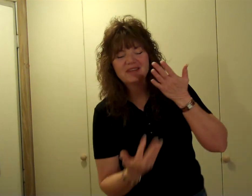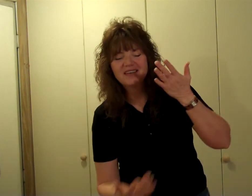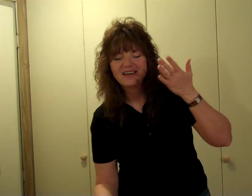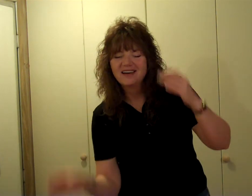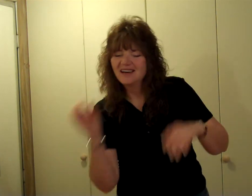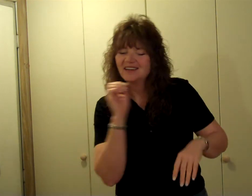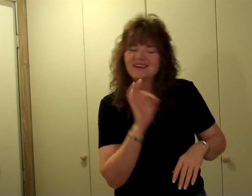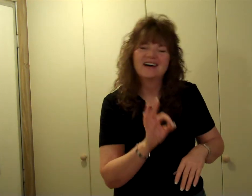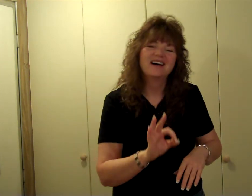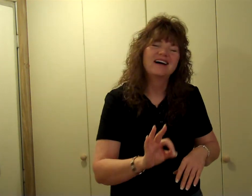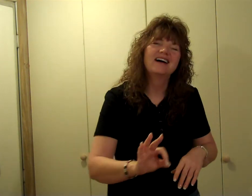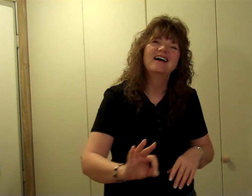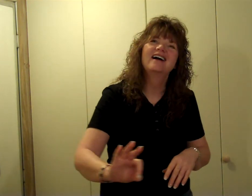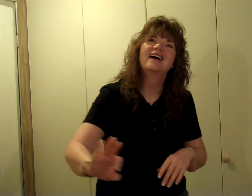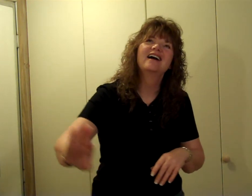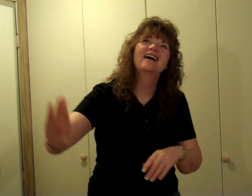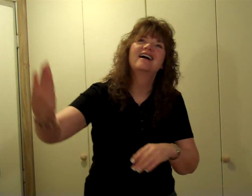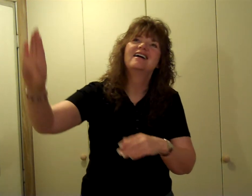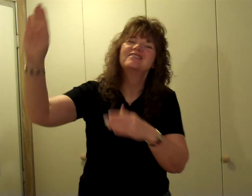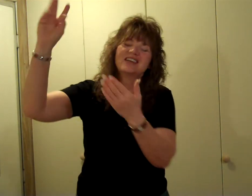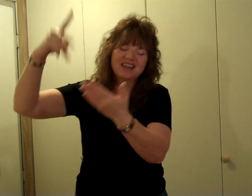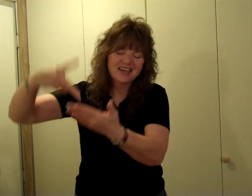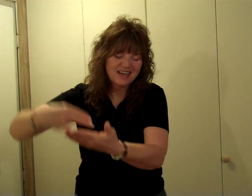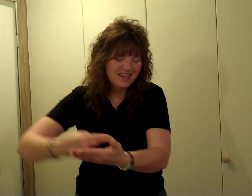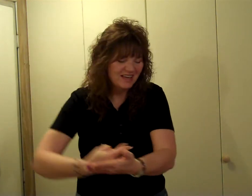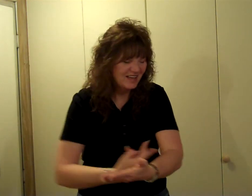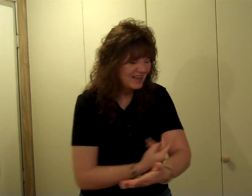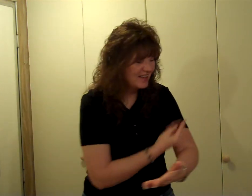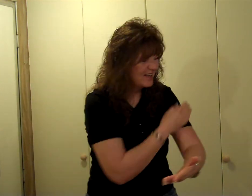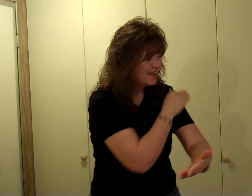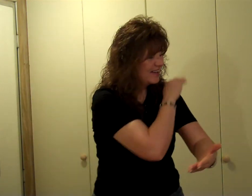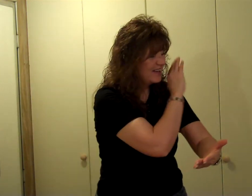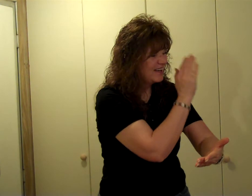oh, oh.